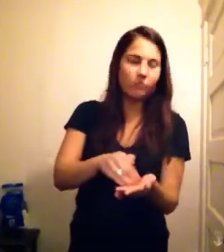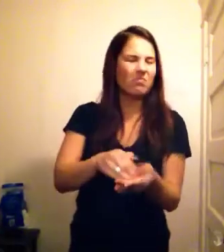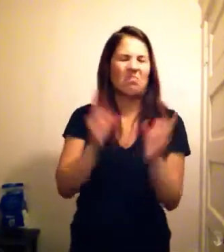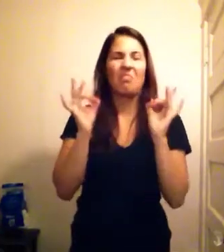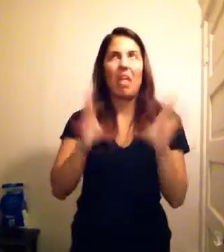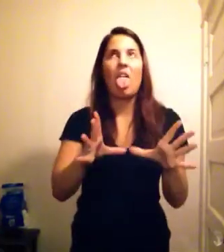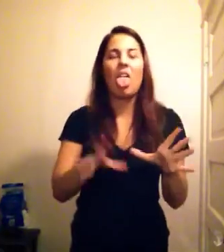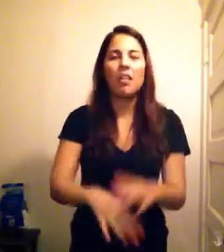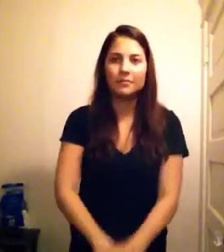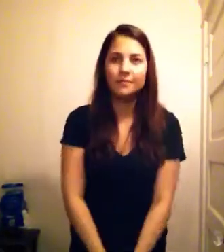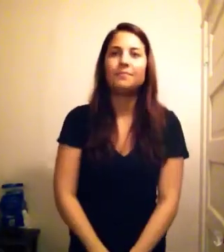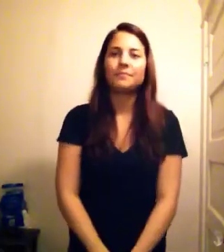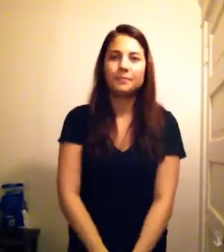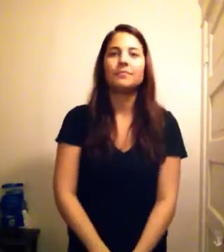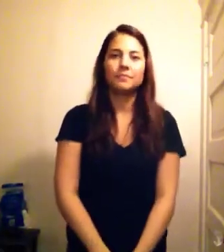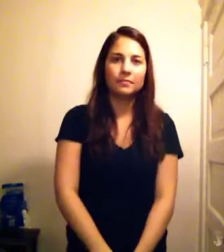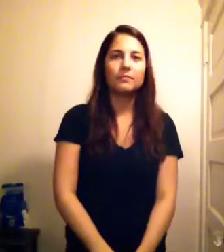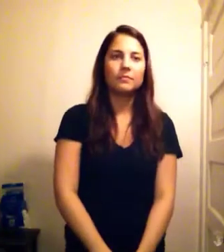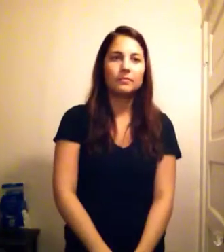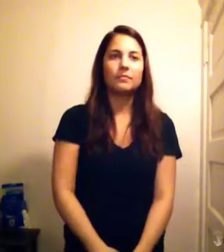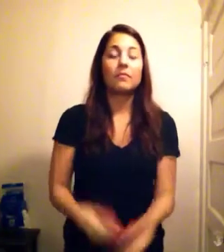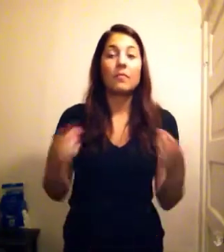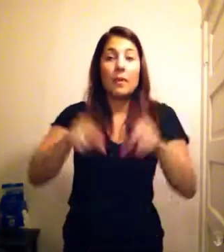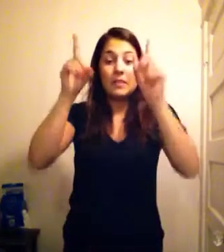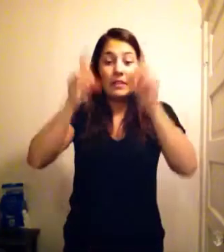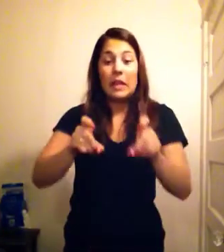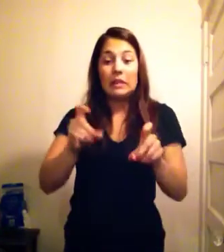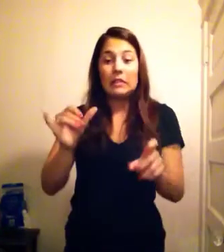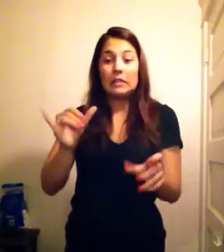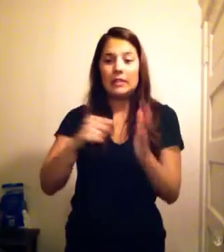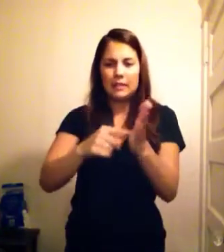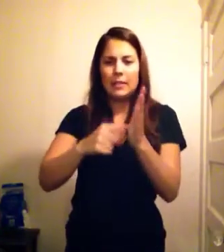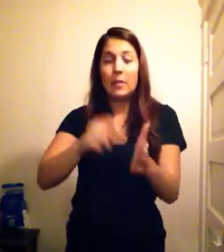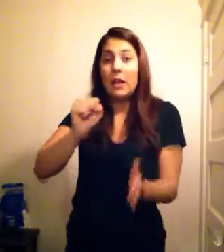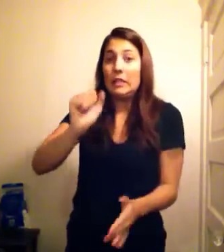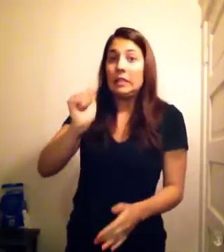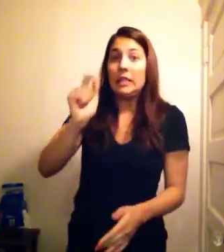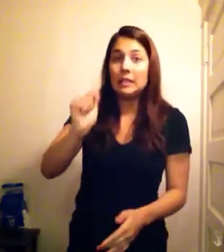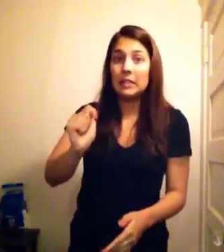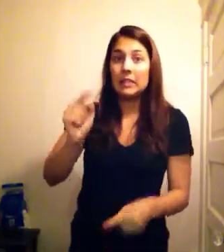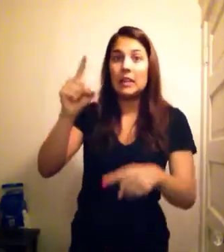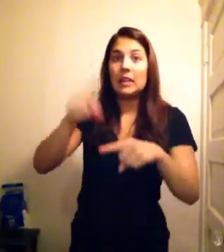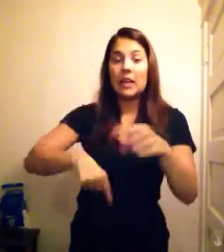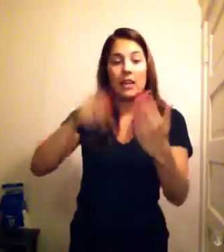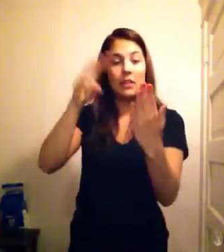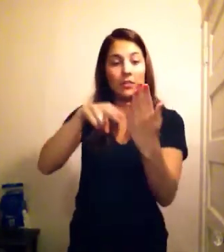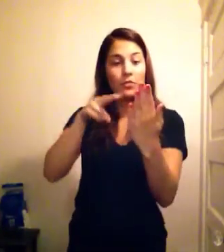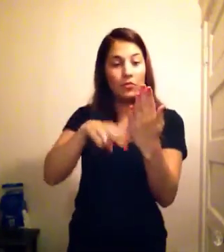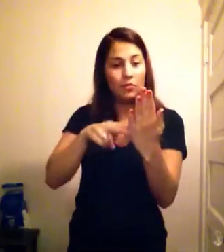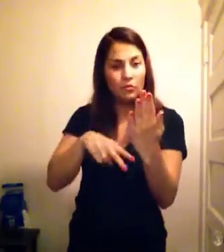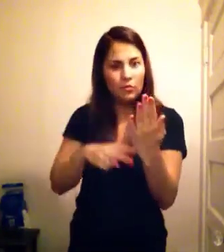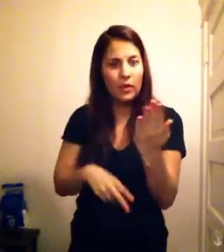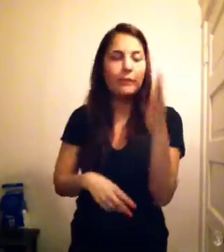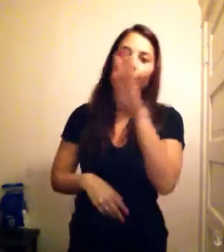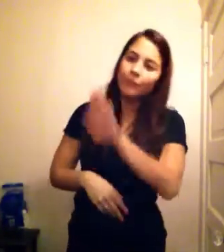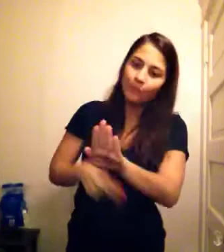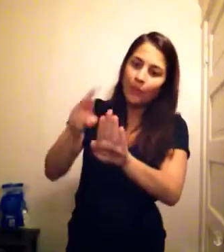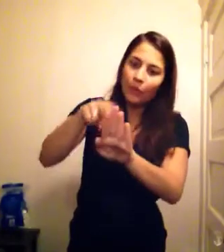passages. You have to get the point the first time you read through a passage. So, now you know what gist is, and